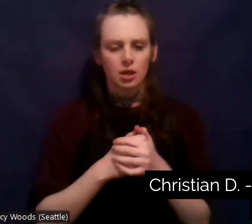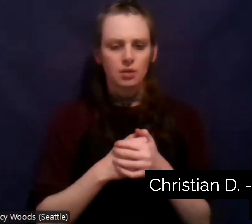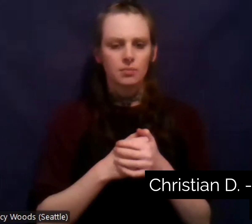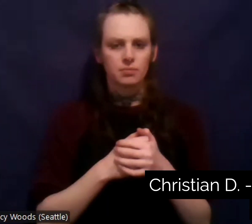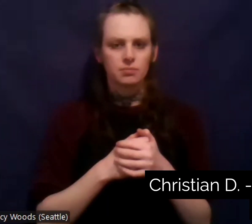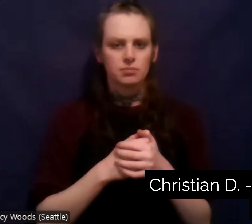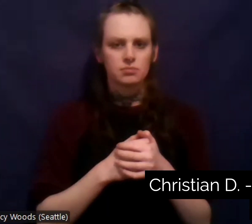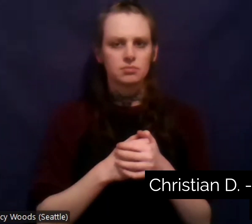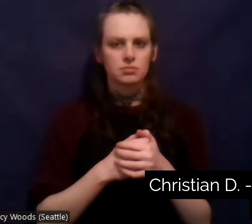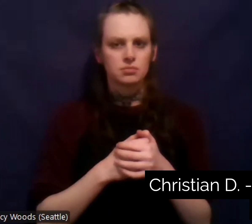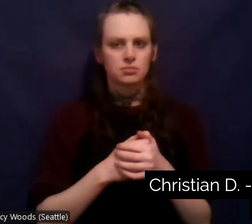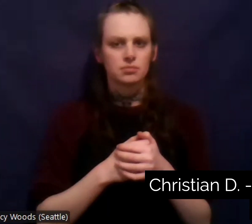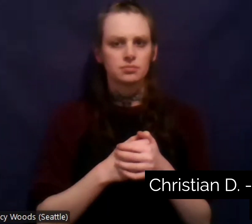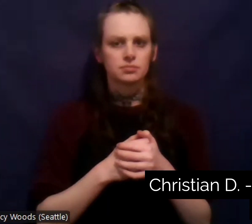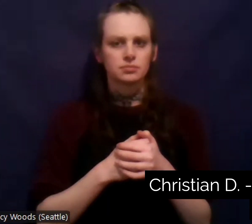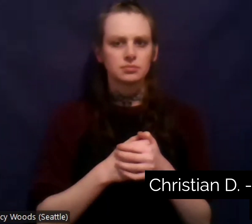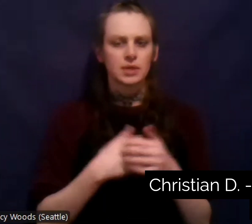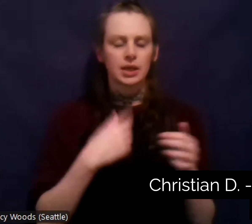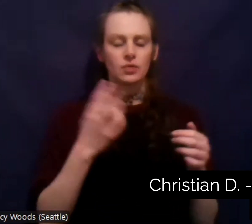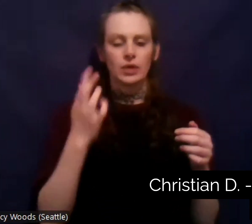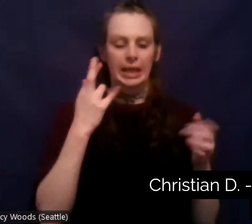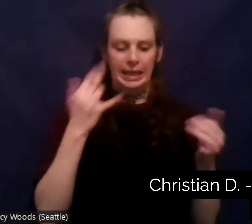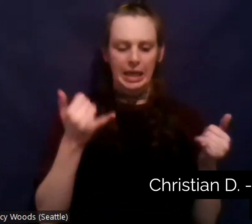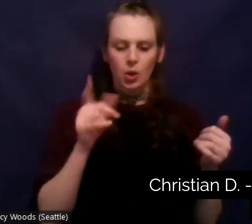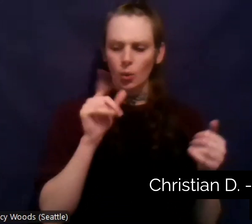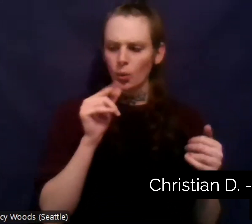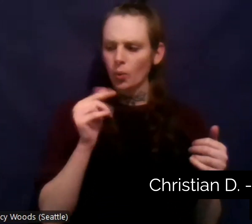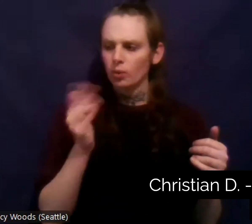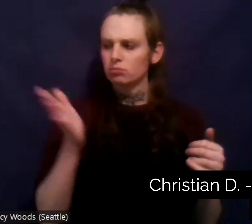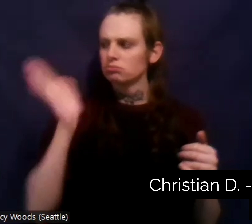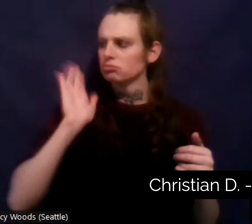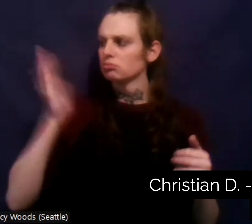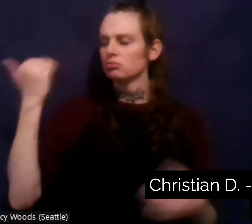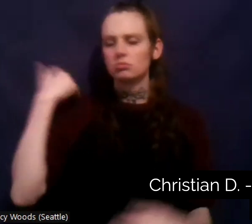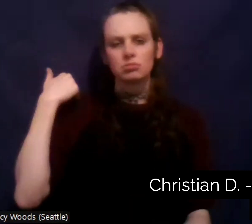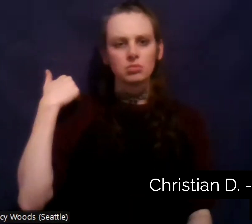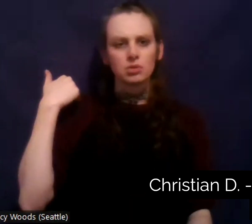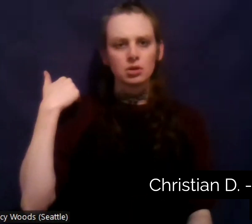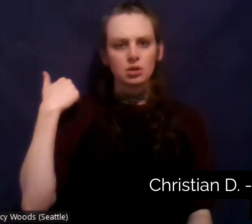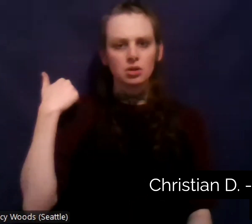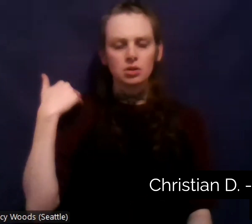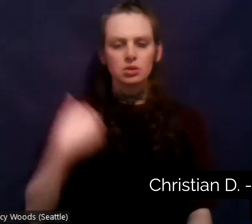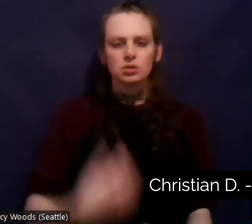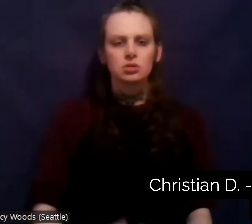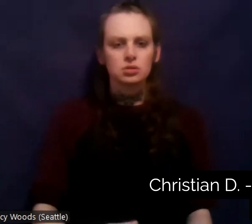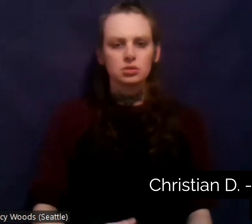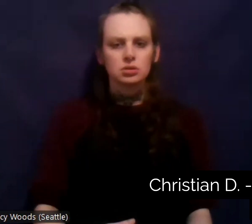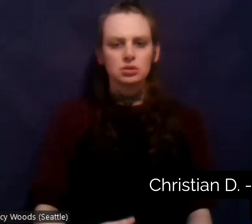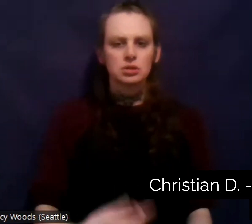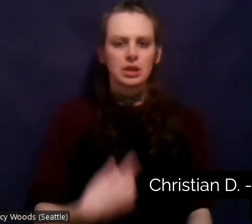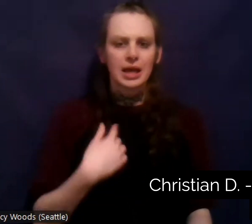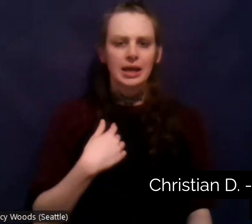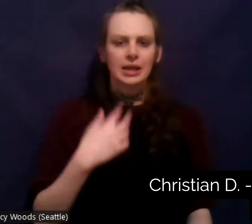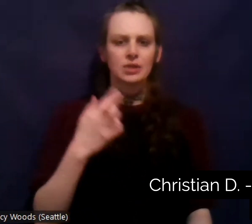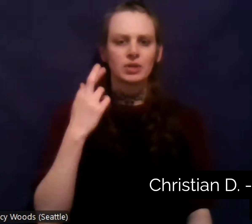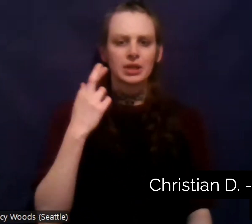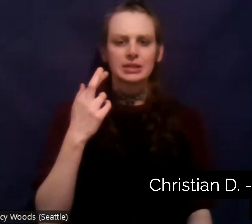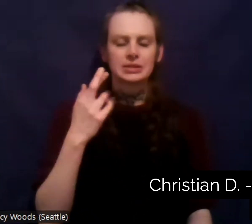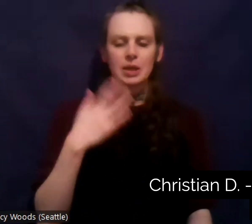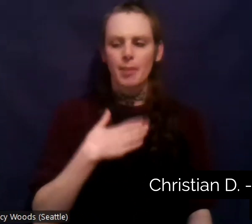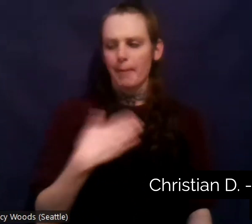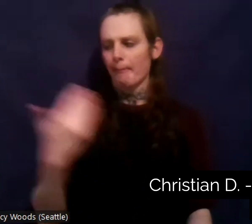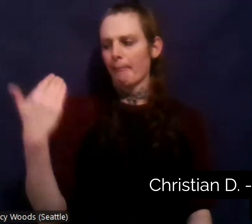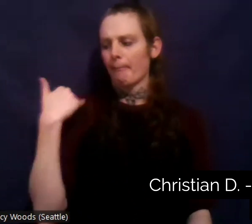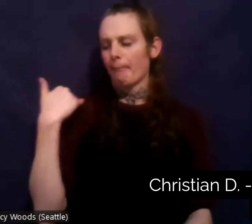they opened my eyes to who I really was, and I can see that I don't have to be my old